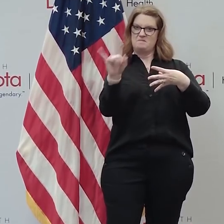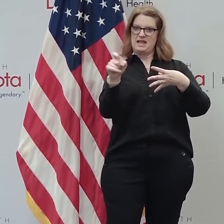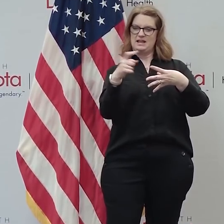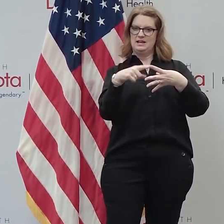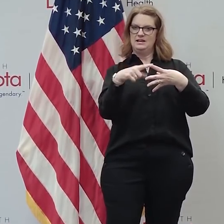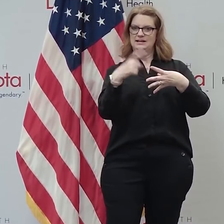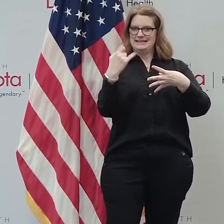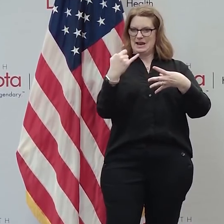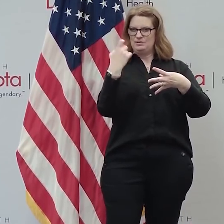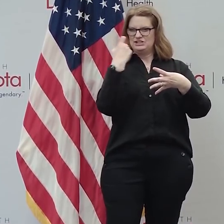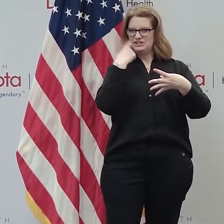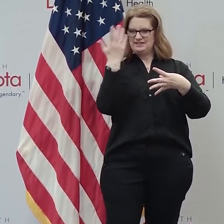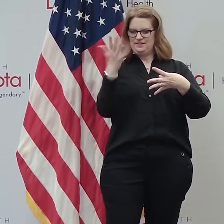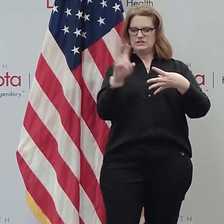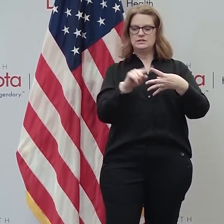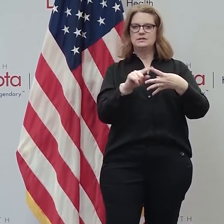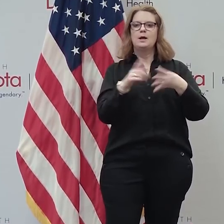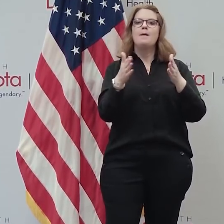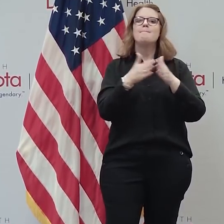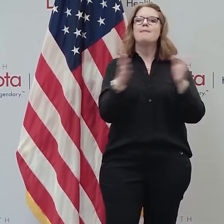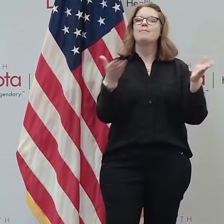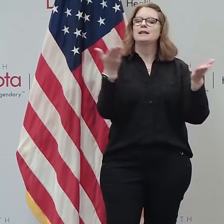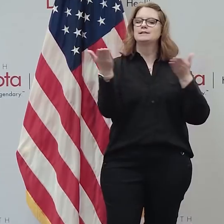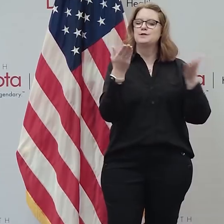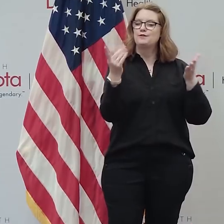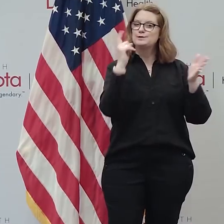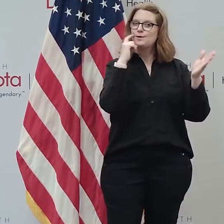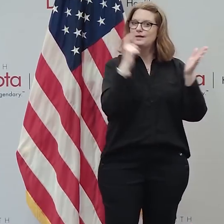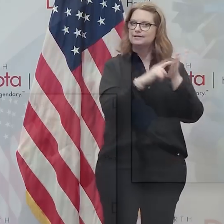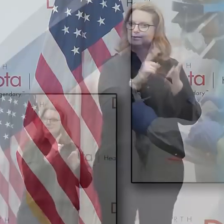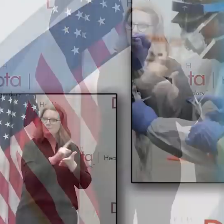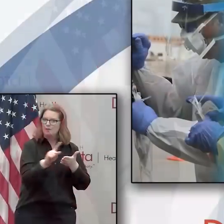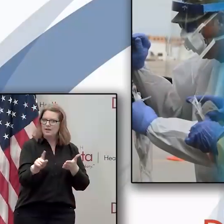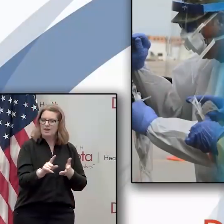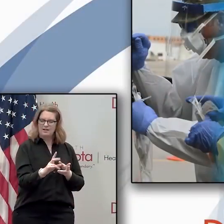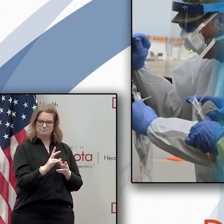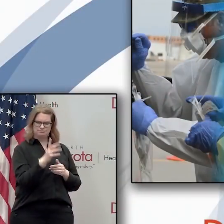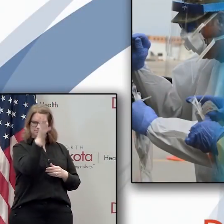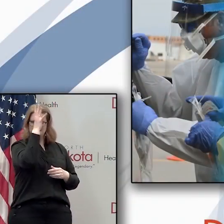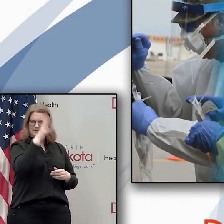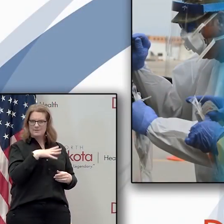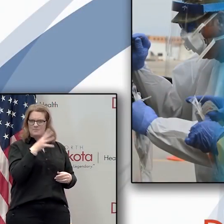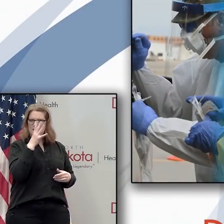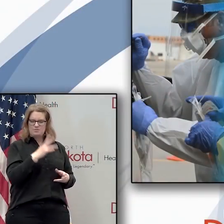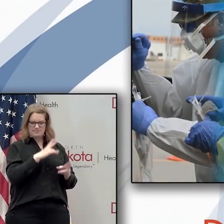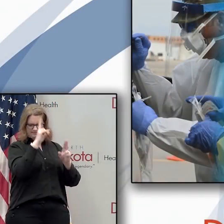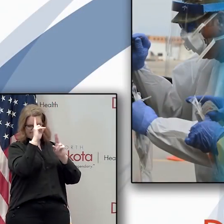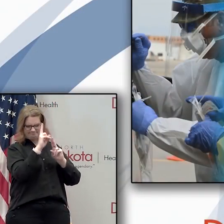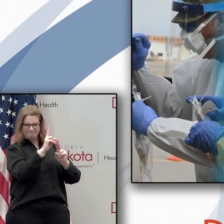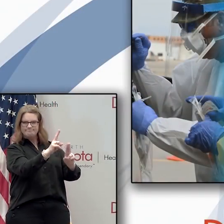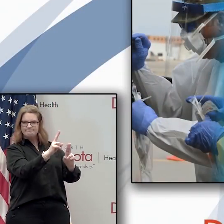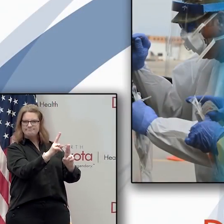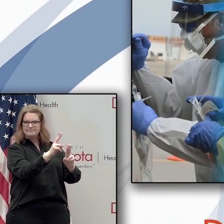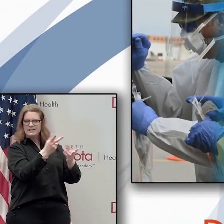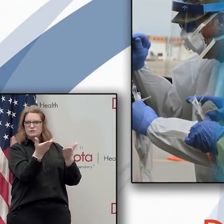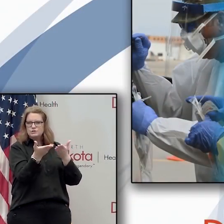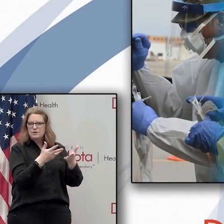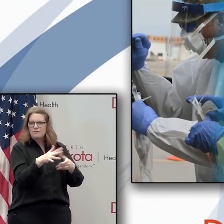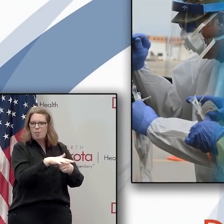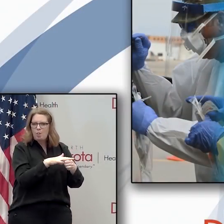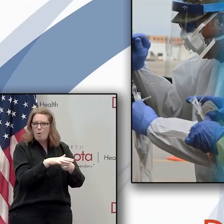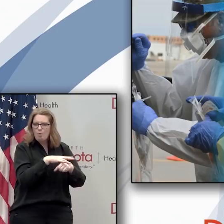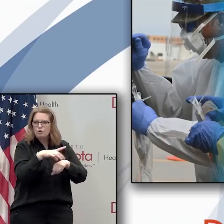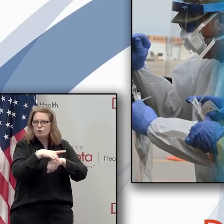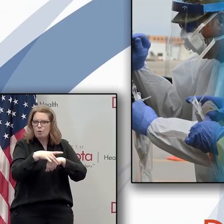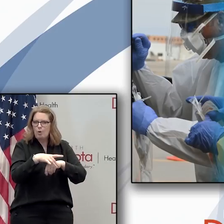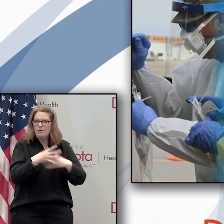up right now, is Public Service Recognition Week and honor the men and women who've answered the call to serve communities from the local to global